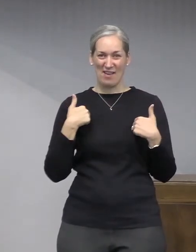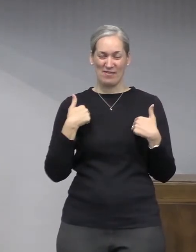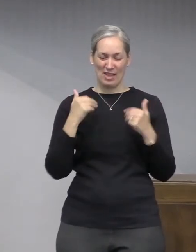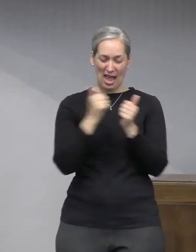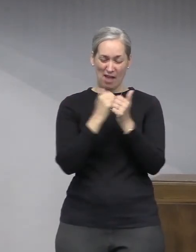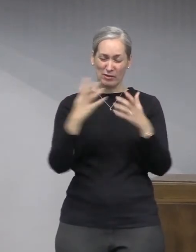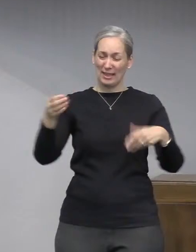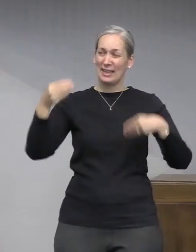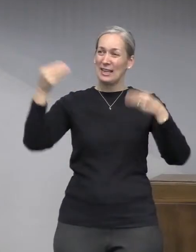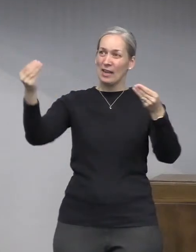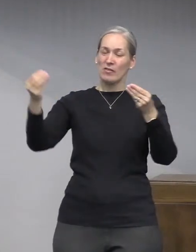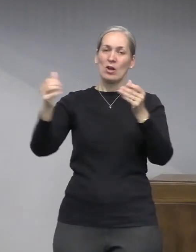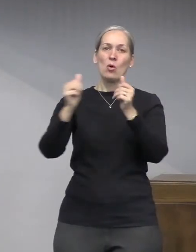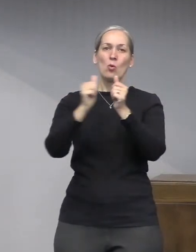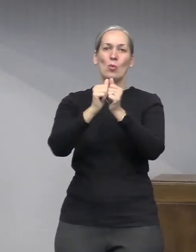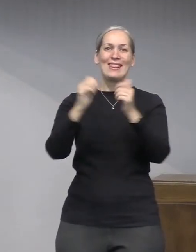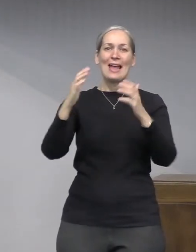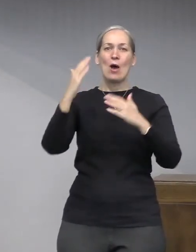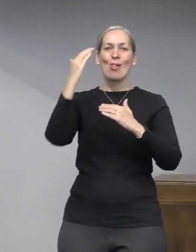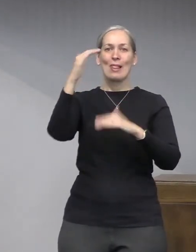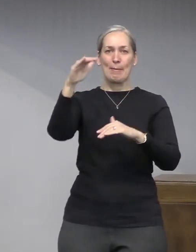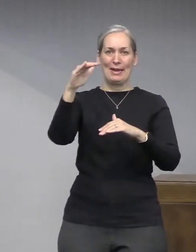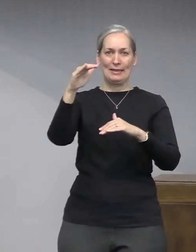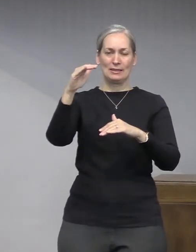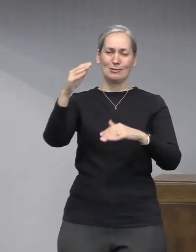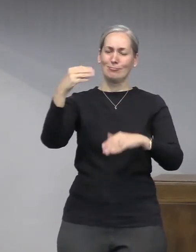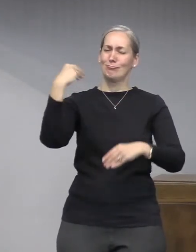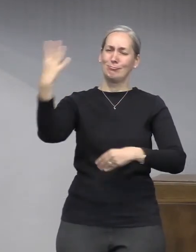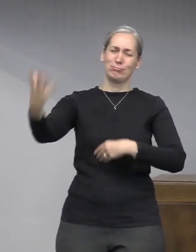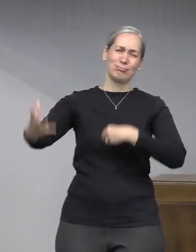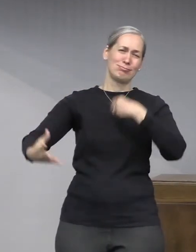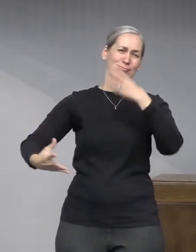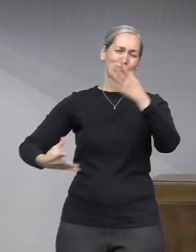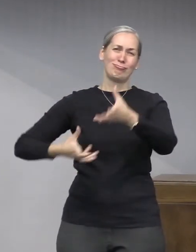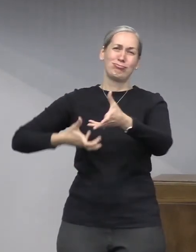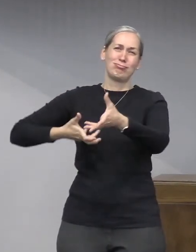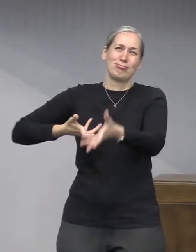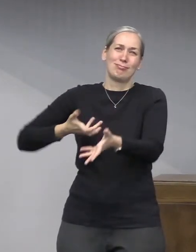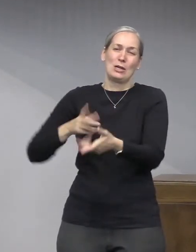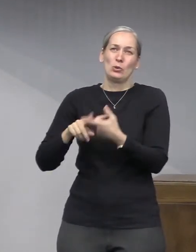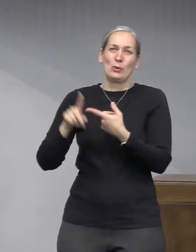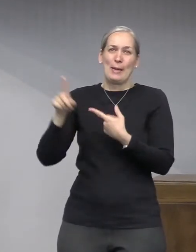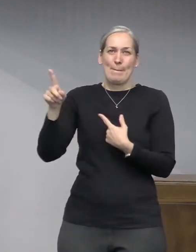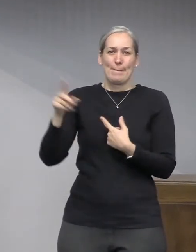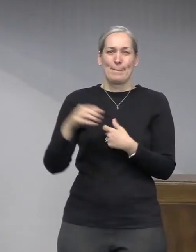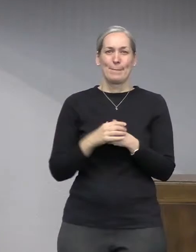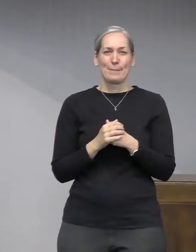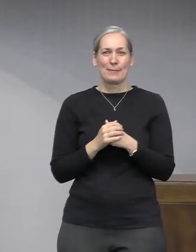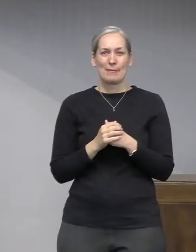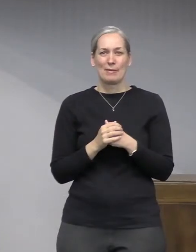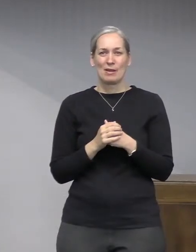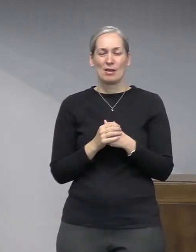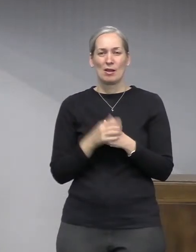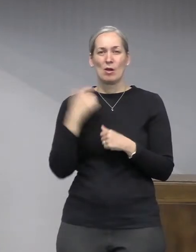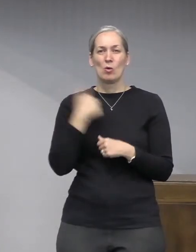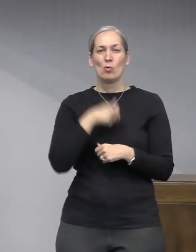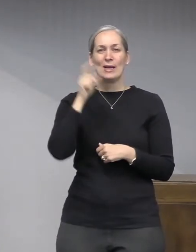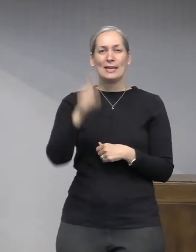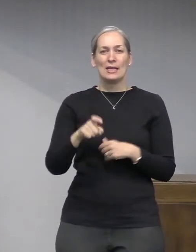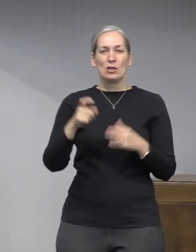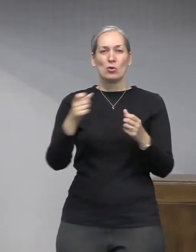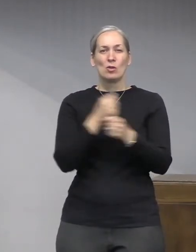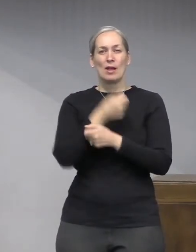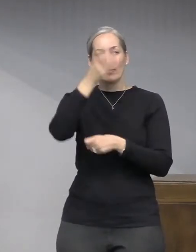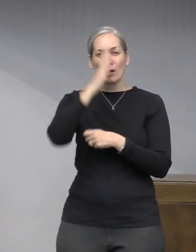Yes, it is all of those and more. We are to love God with the